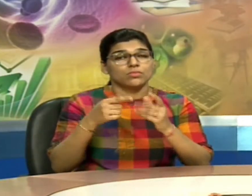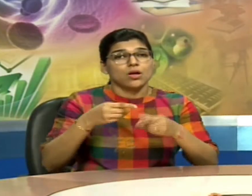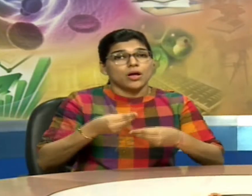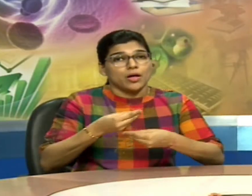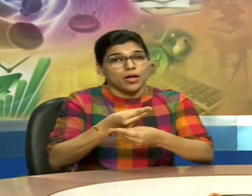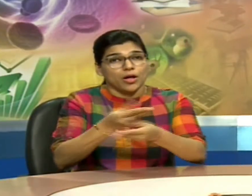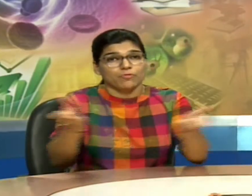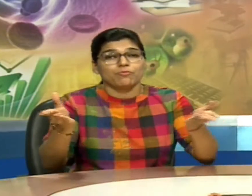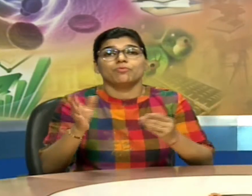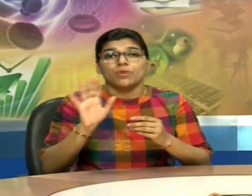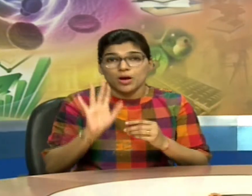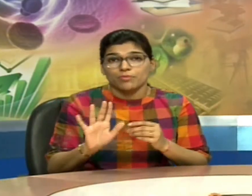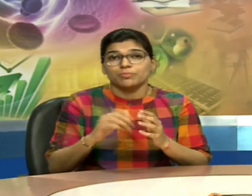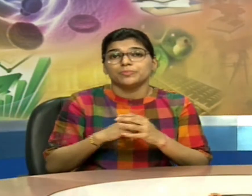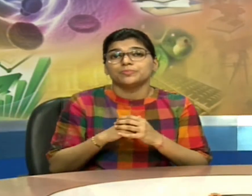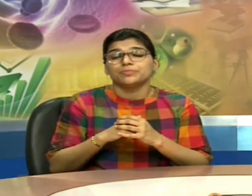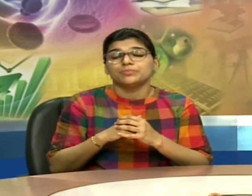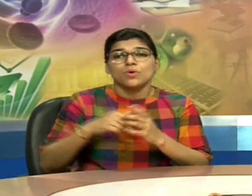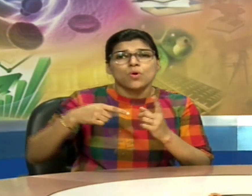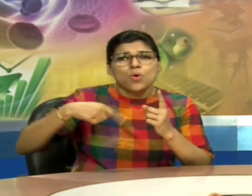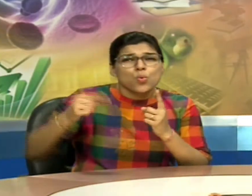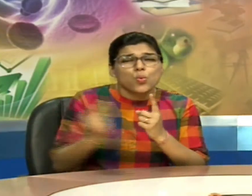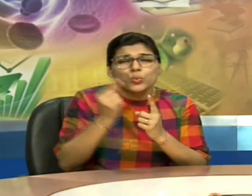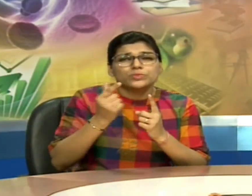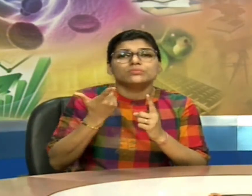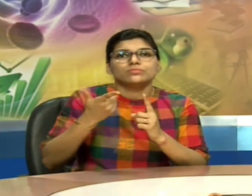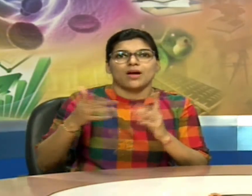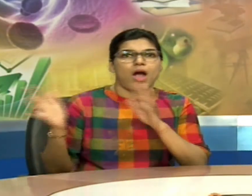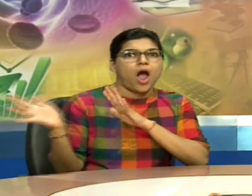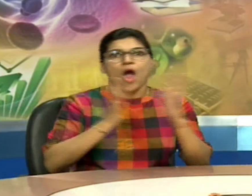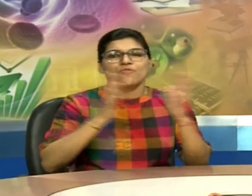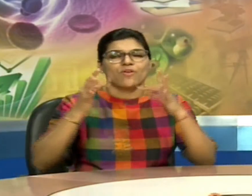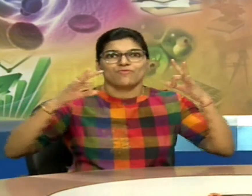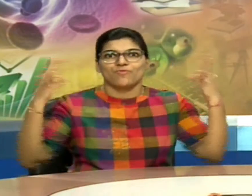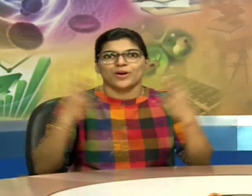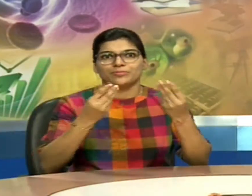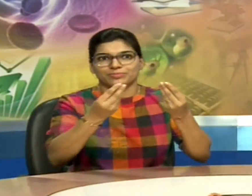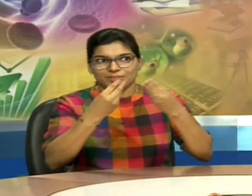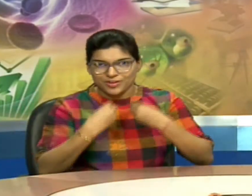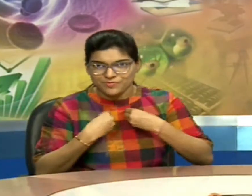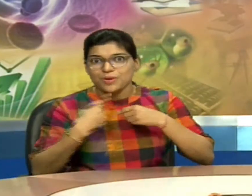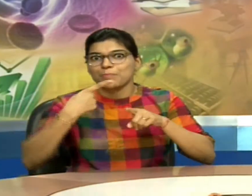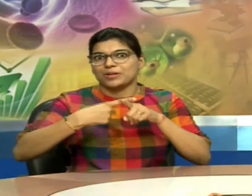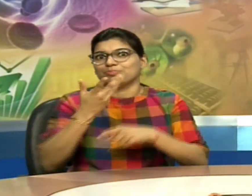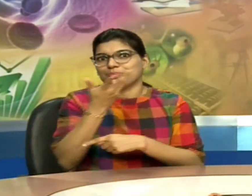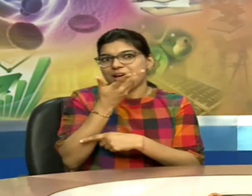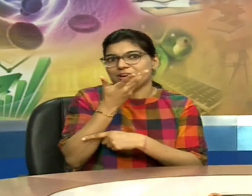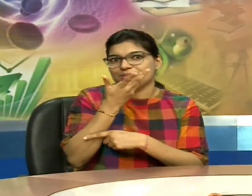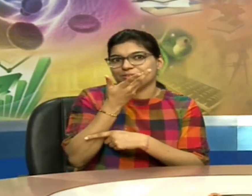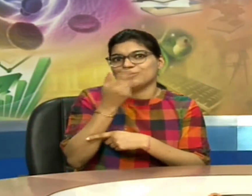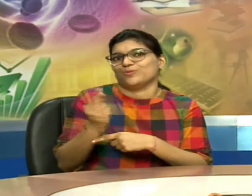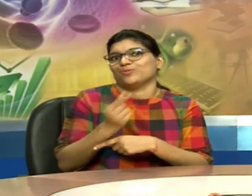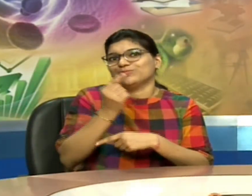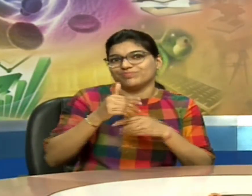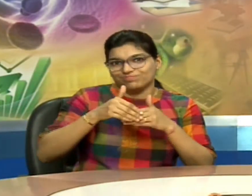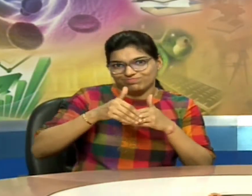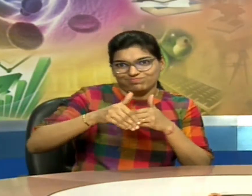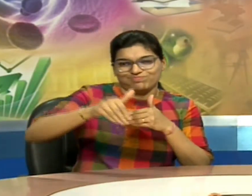And the earth and the earth's atmosphere, it gives us all these 3 things, we